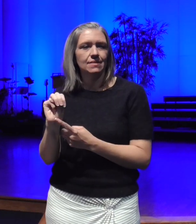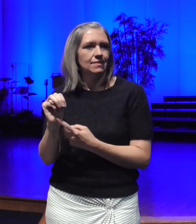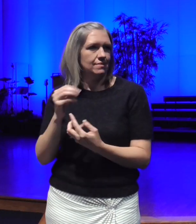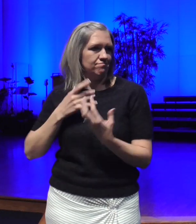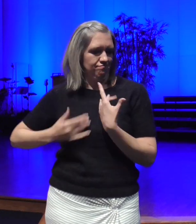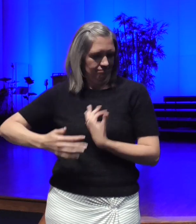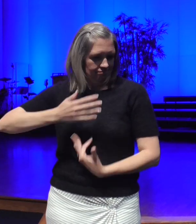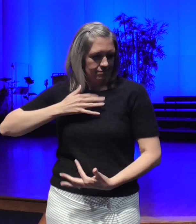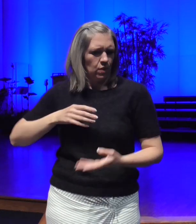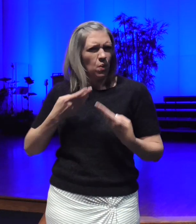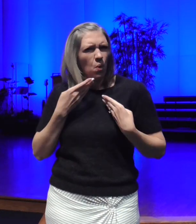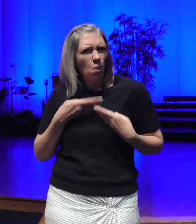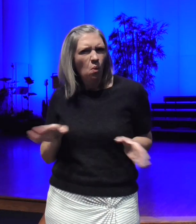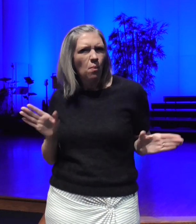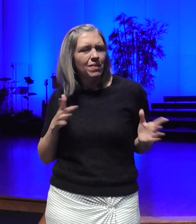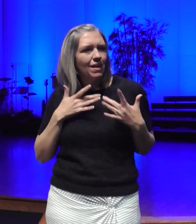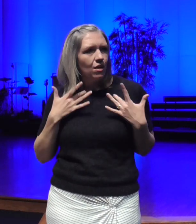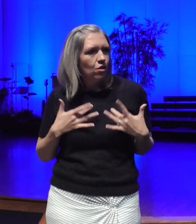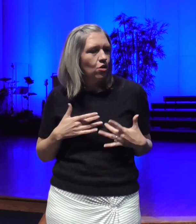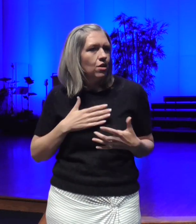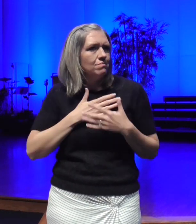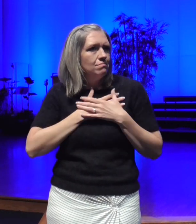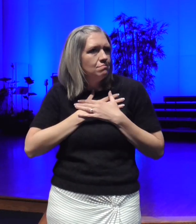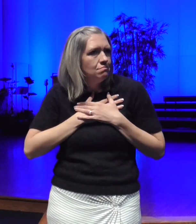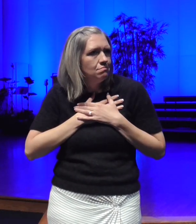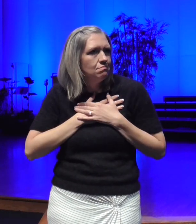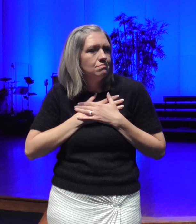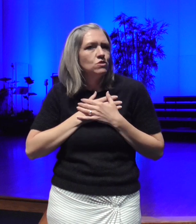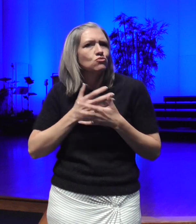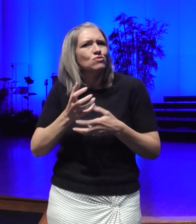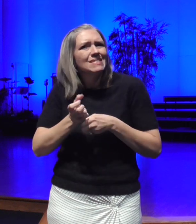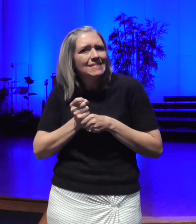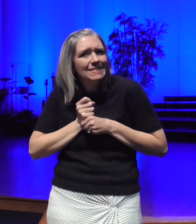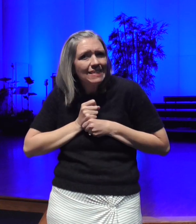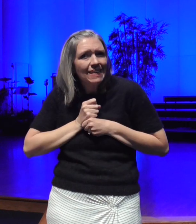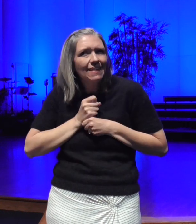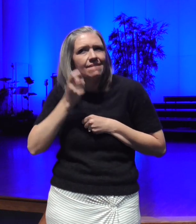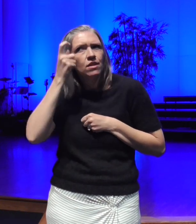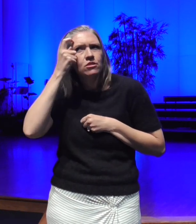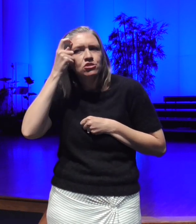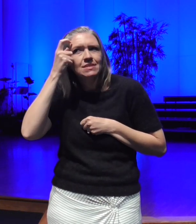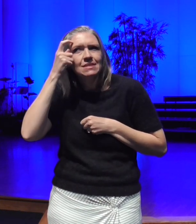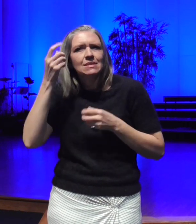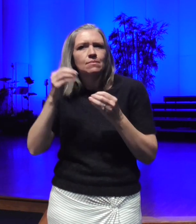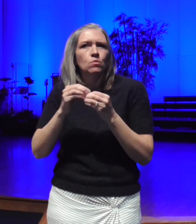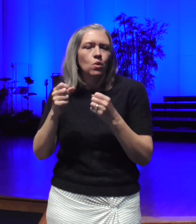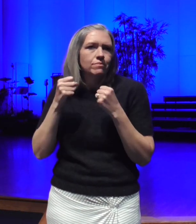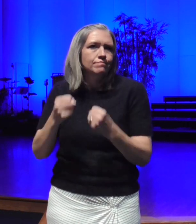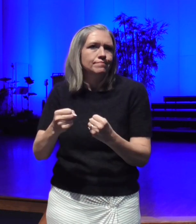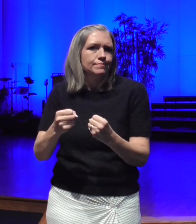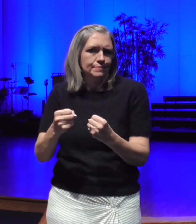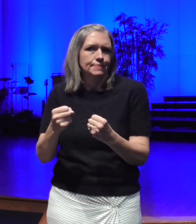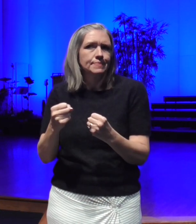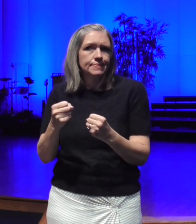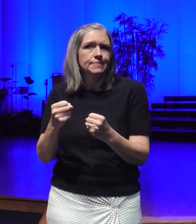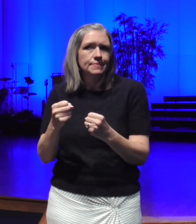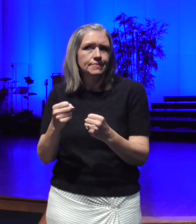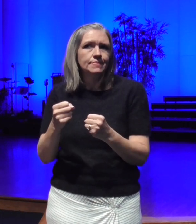to open that heart within us, to open our receiving consciousness more powerfully.